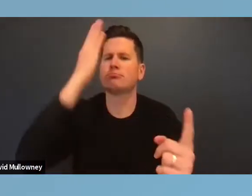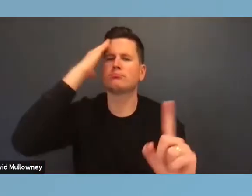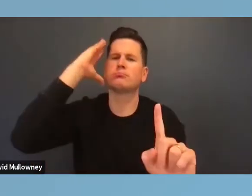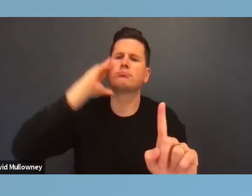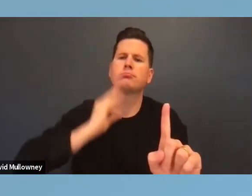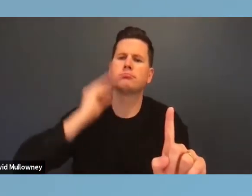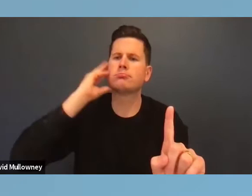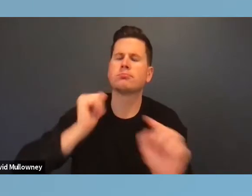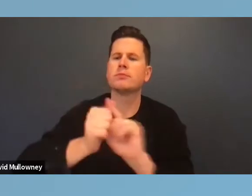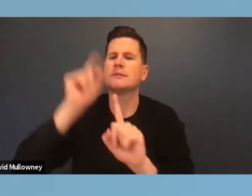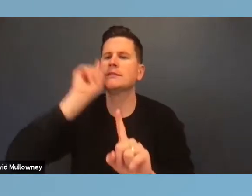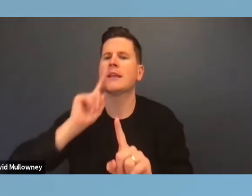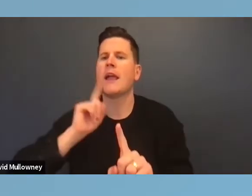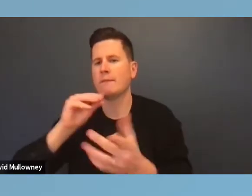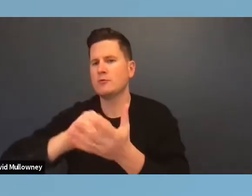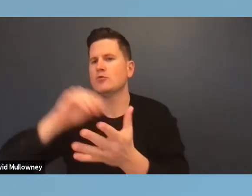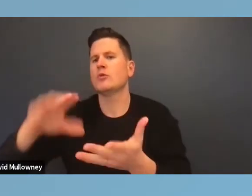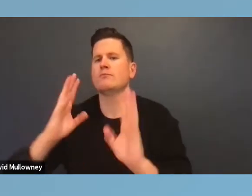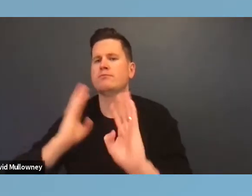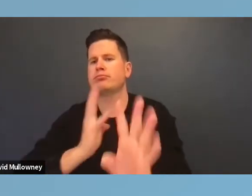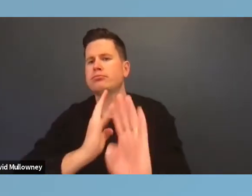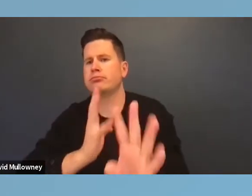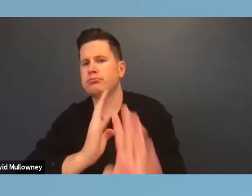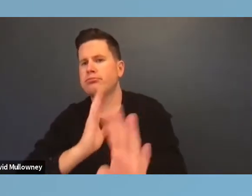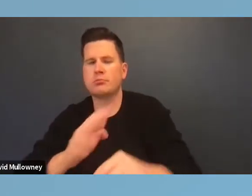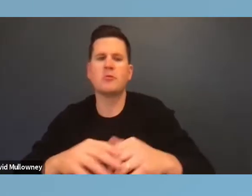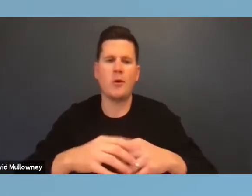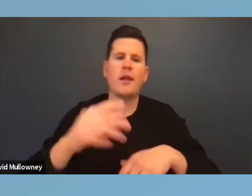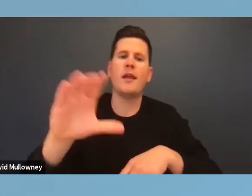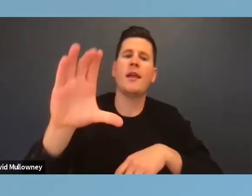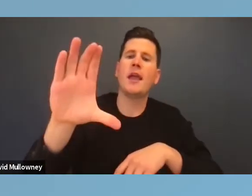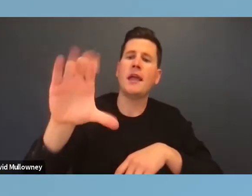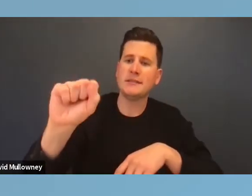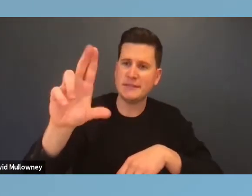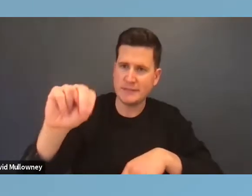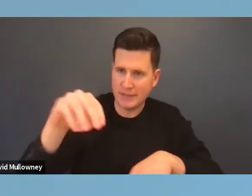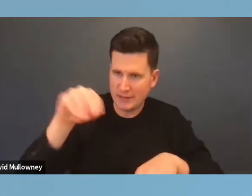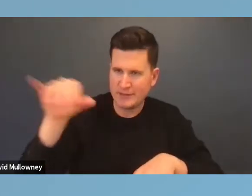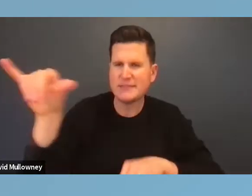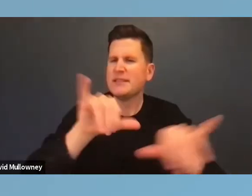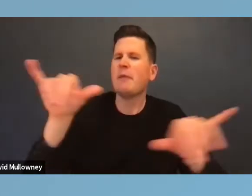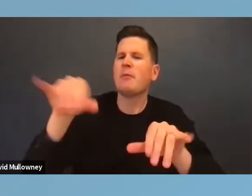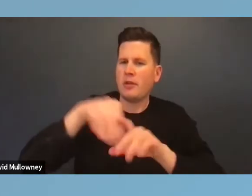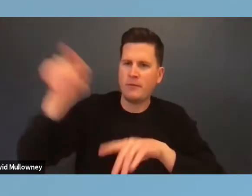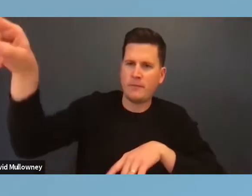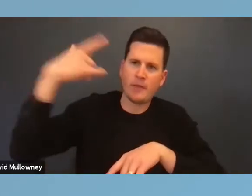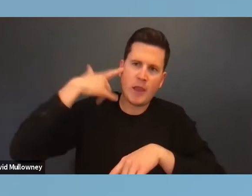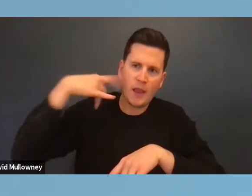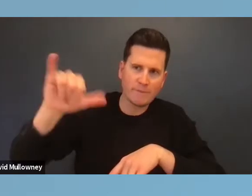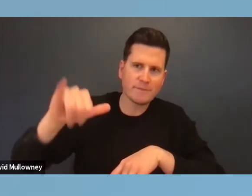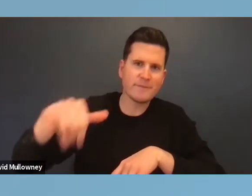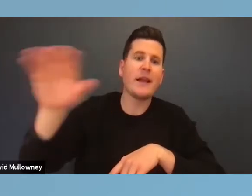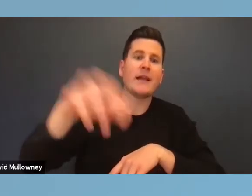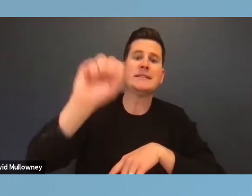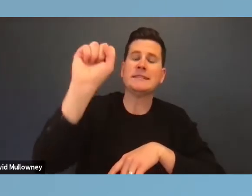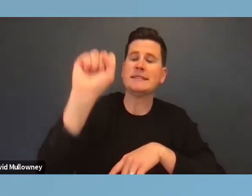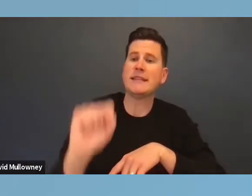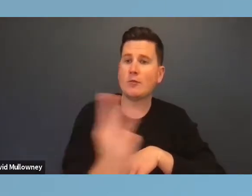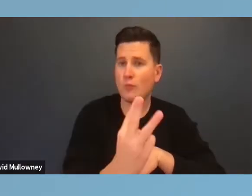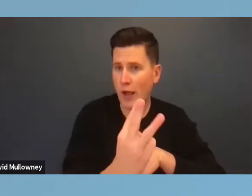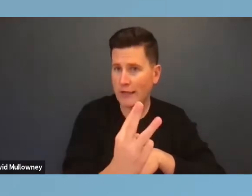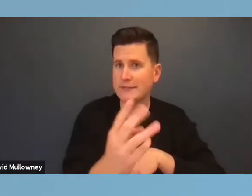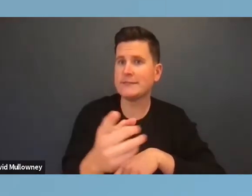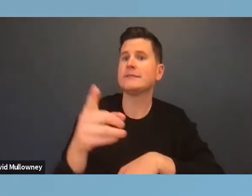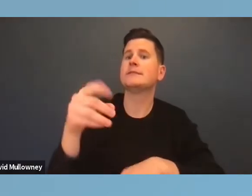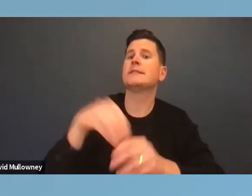and accommodations, and they understand deaf students. There is CSUN, similar program.